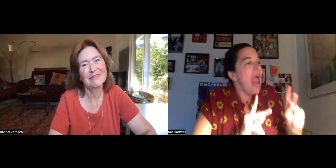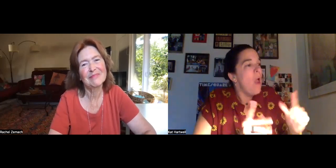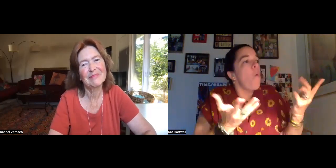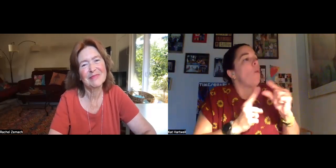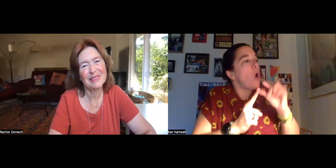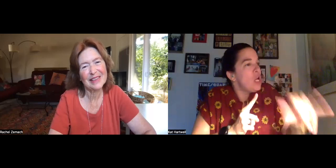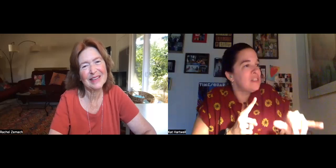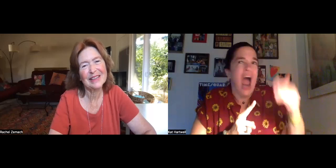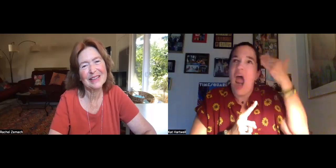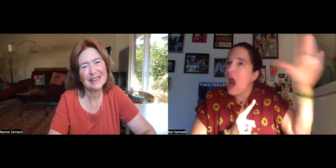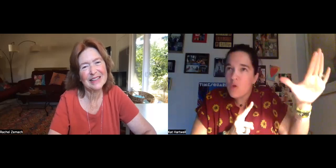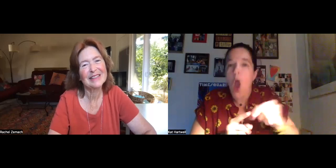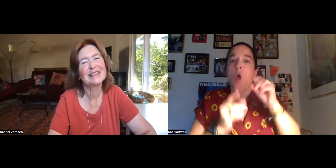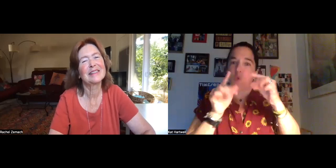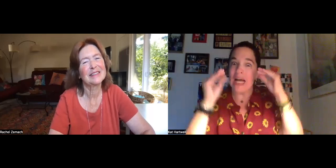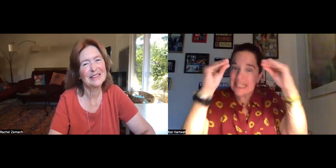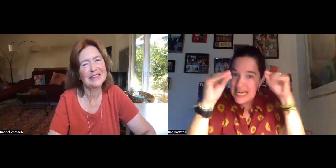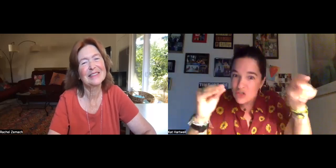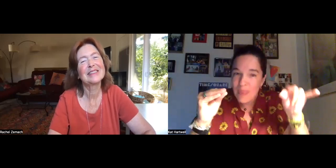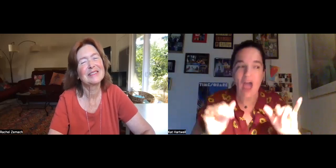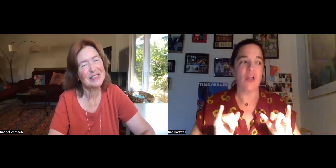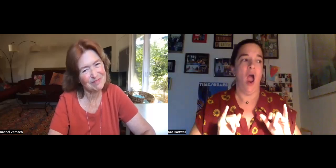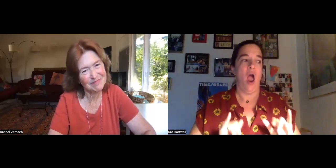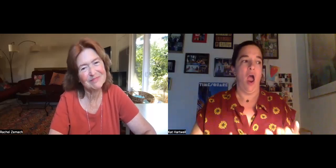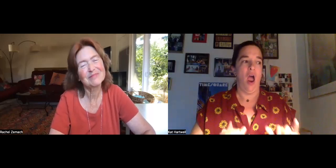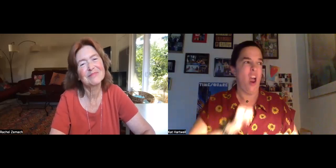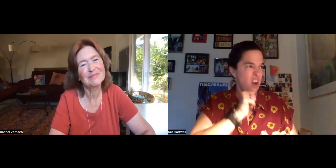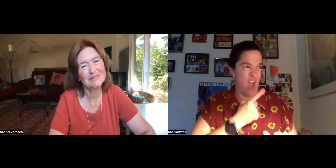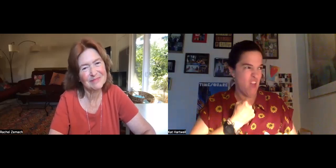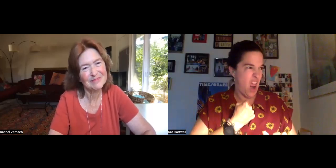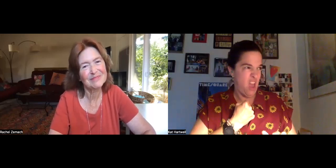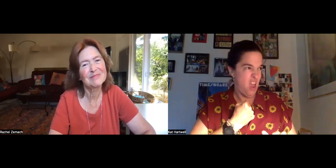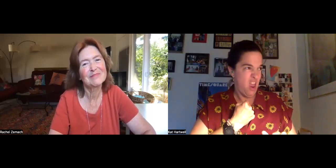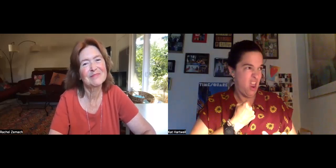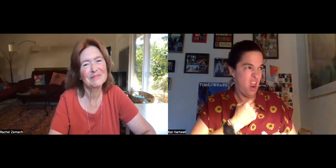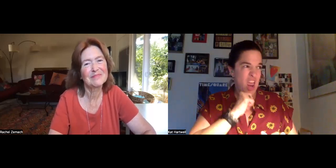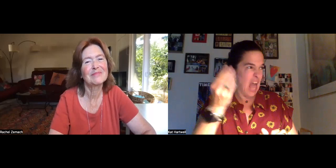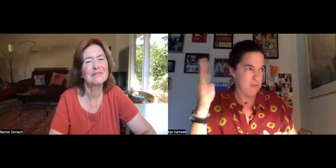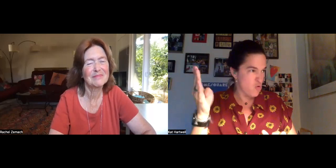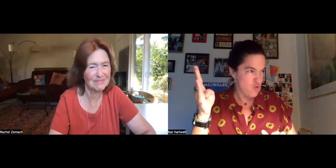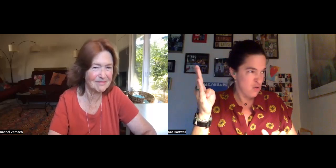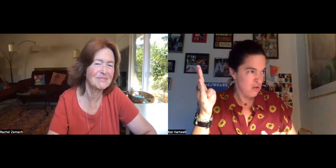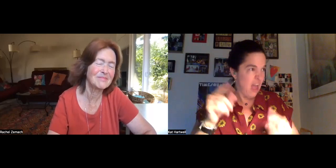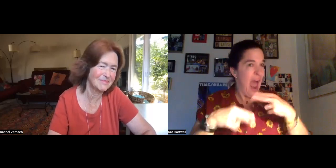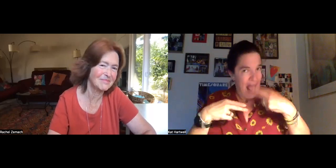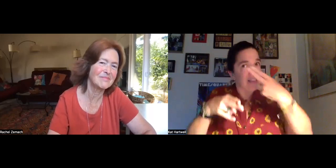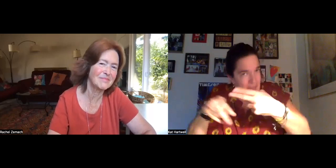Okay, what word is that? I don't know. Do I teach them that? Not red. Not blue. Had the